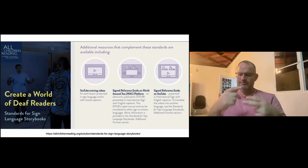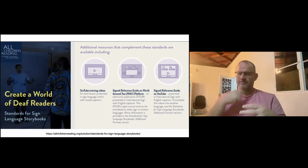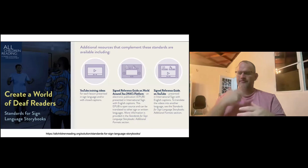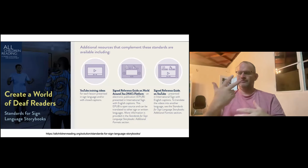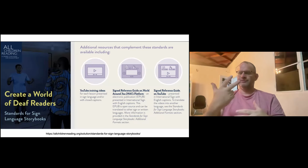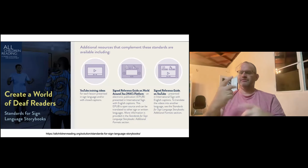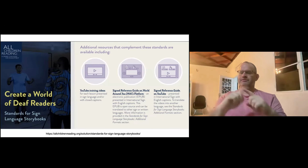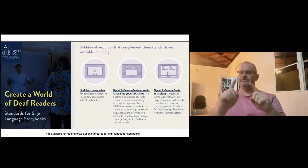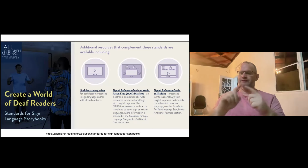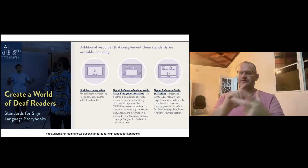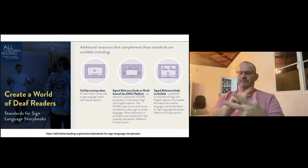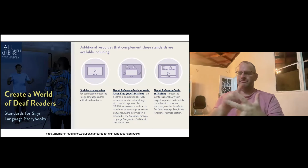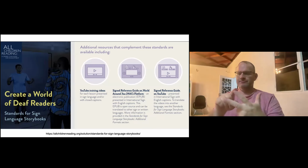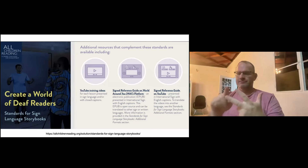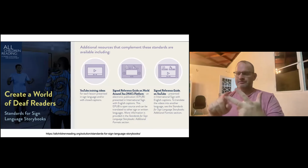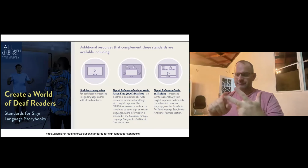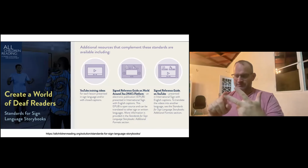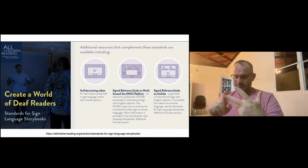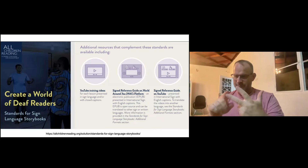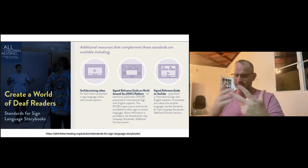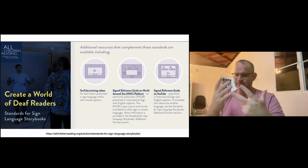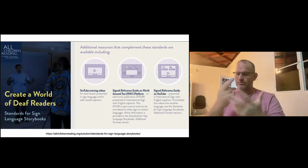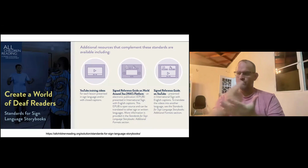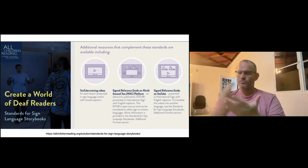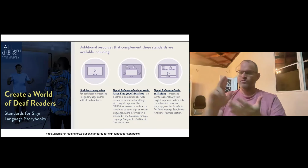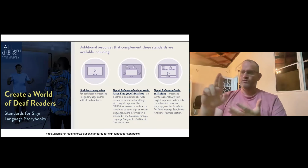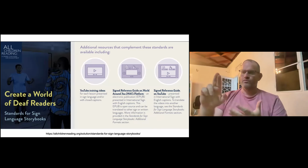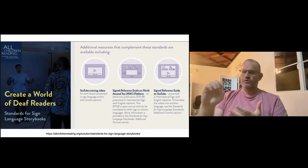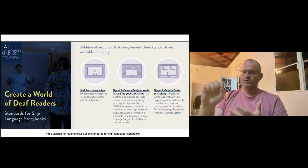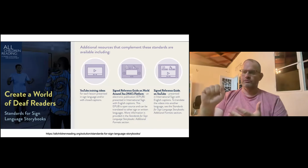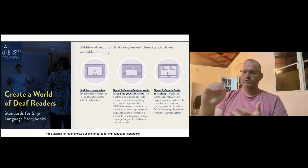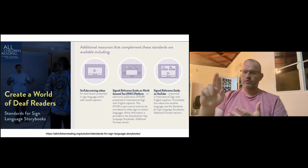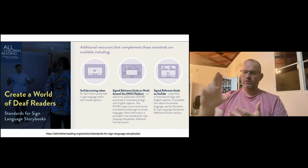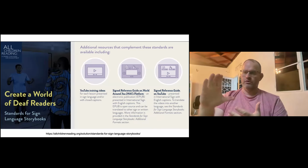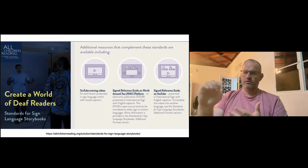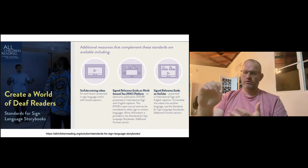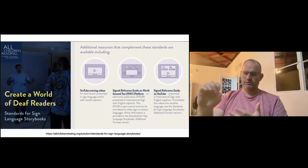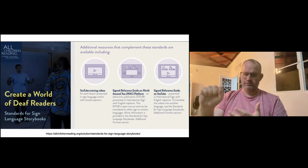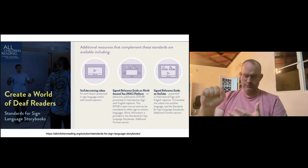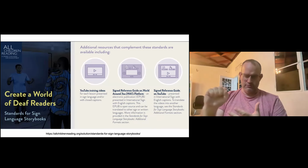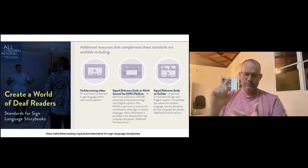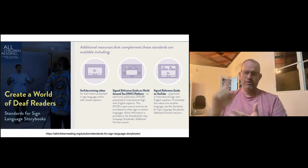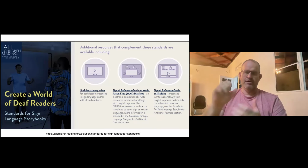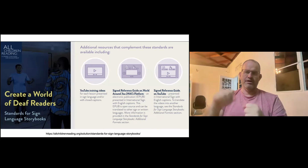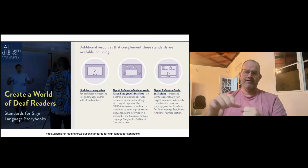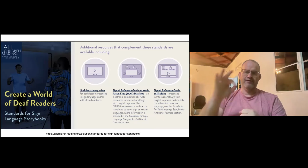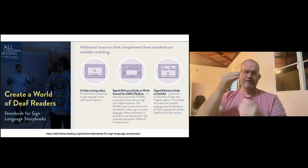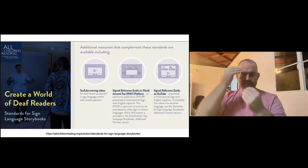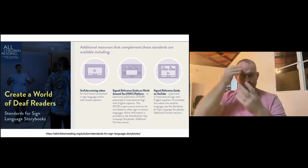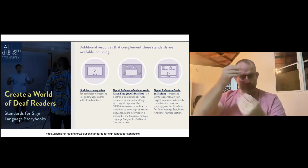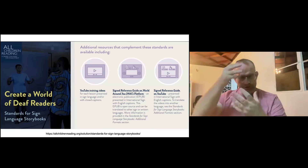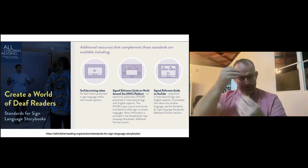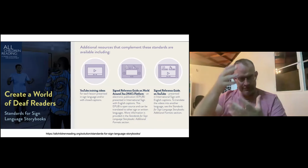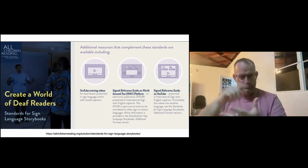you to my screen. You'll see the slides that I'm sharing here. I've got 3 different sections here of resources.